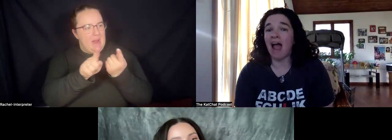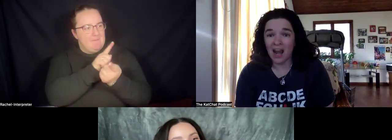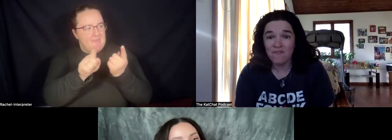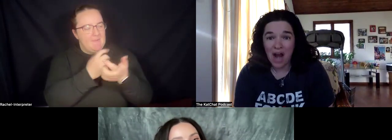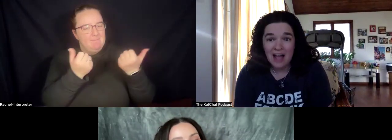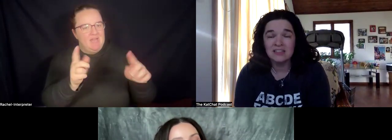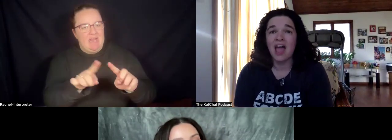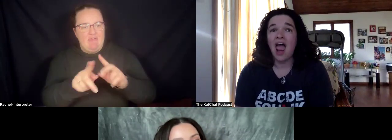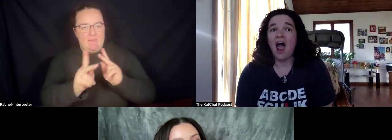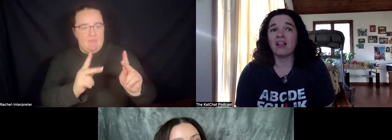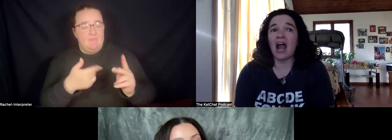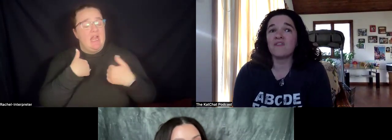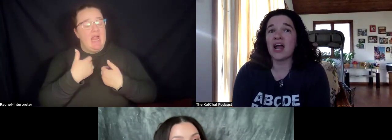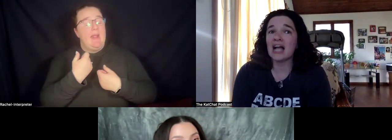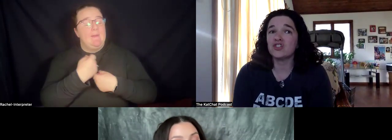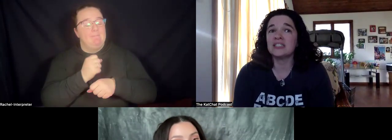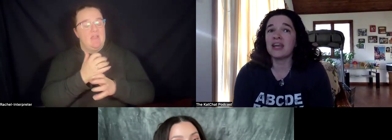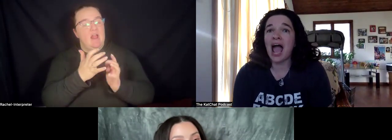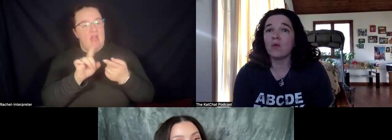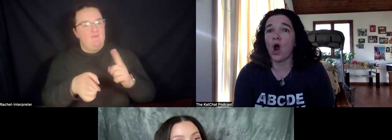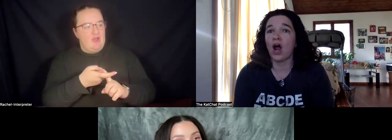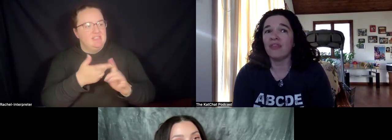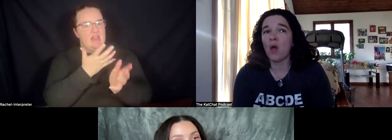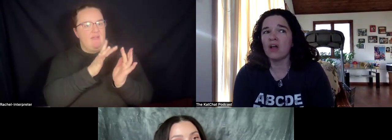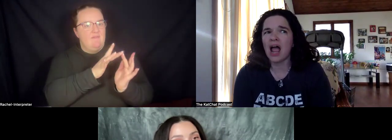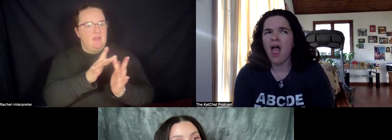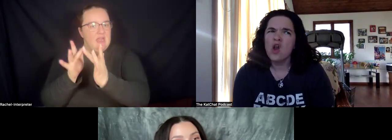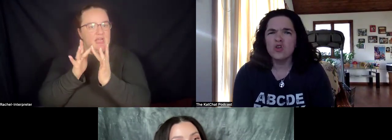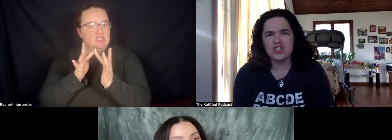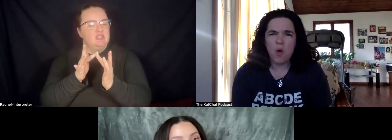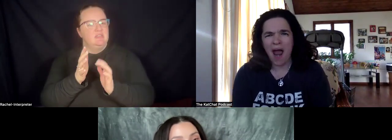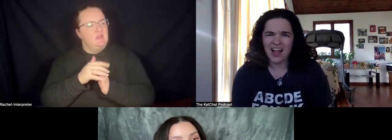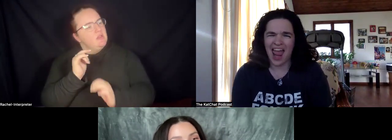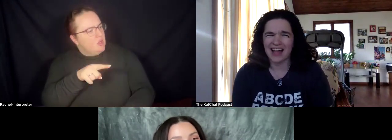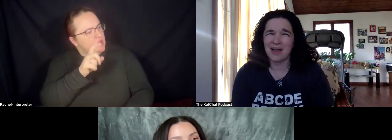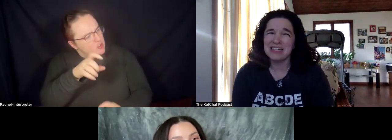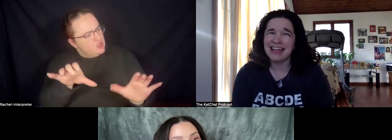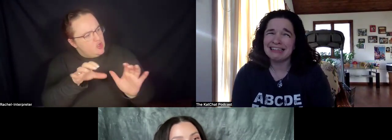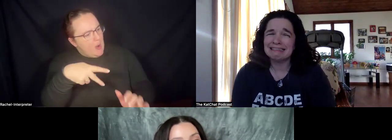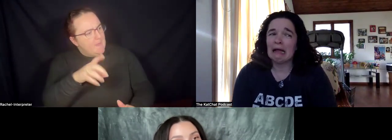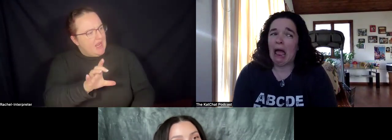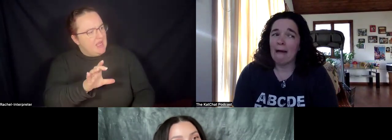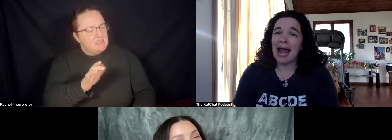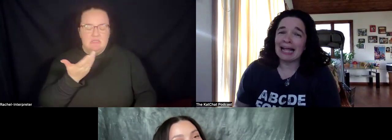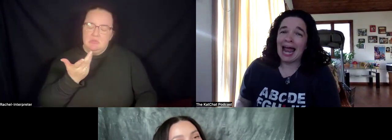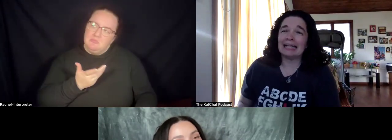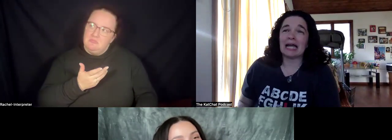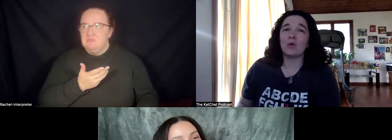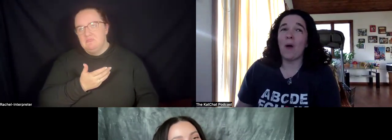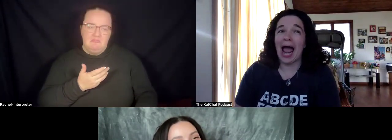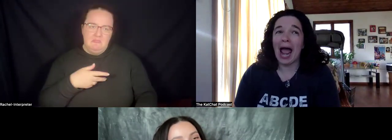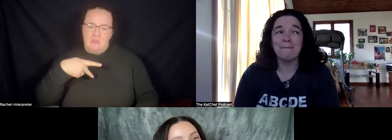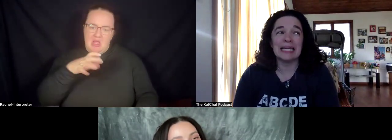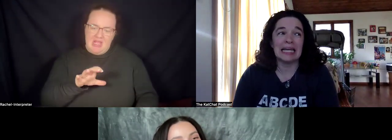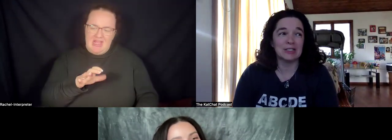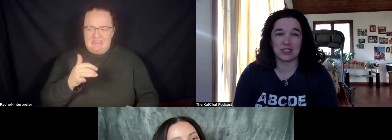met a lot of fun, a lot of connections and network. And they were like, we should do a podcast. I was like, podcast? I